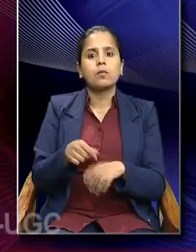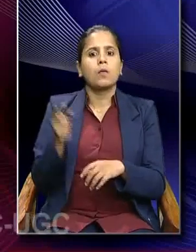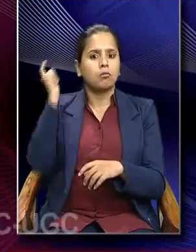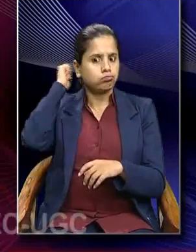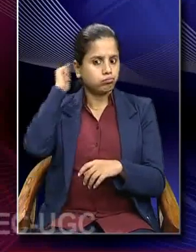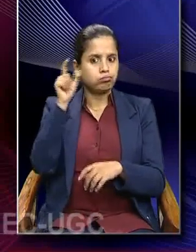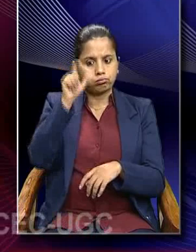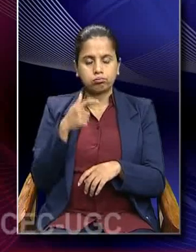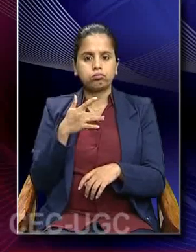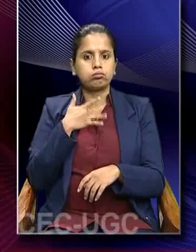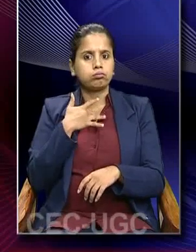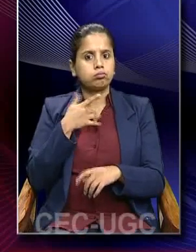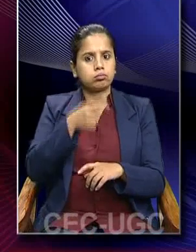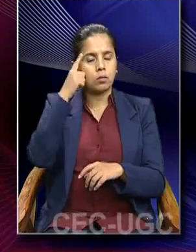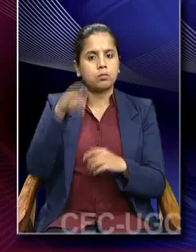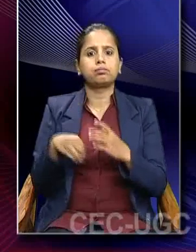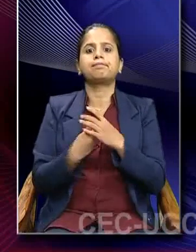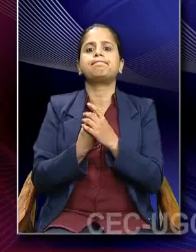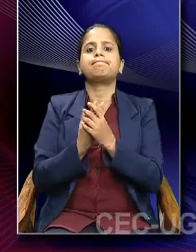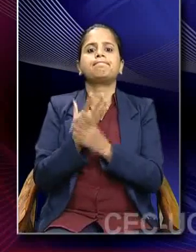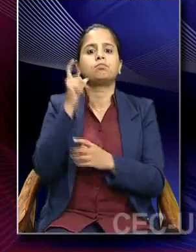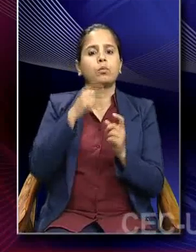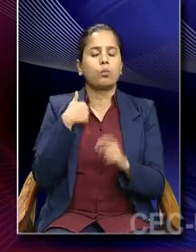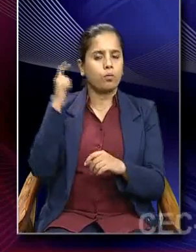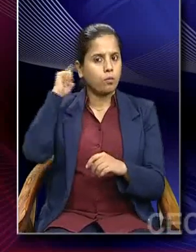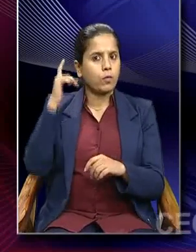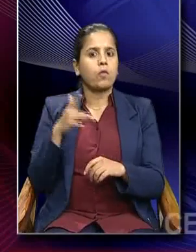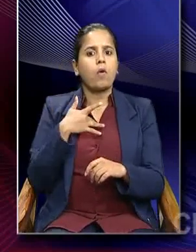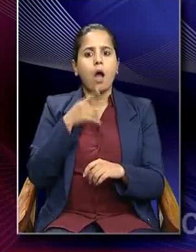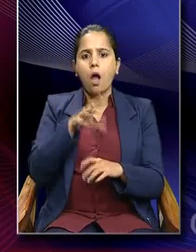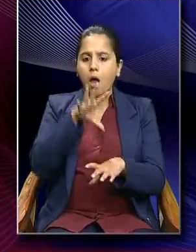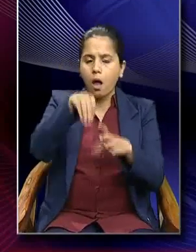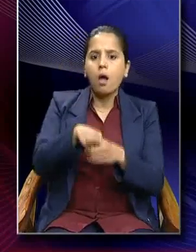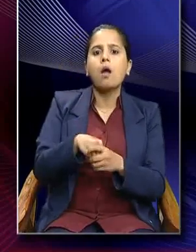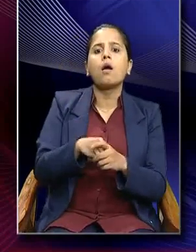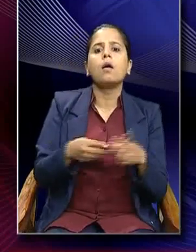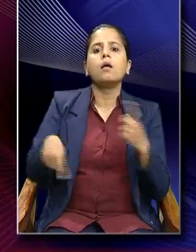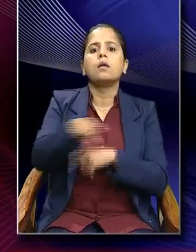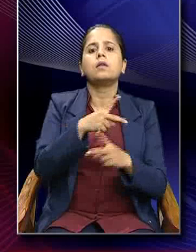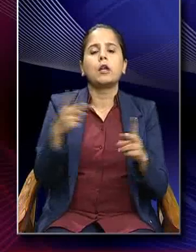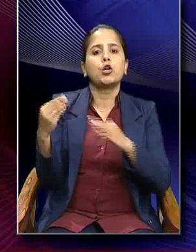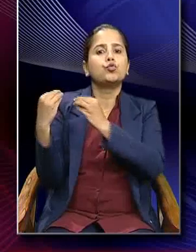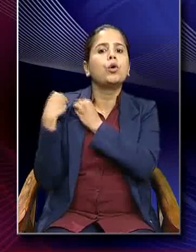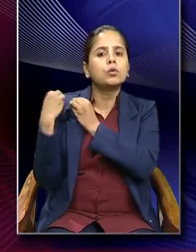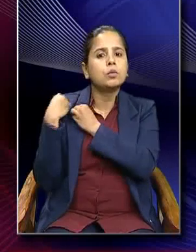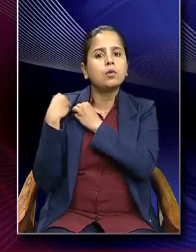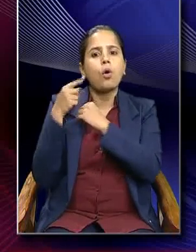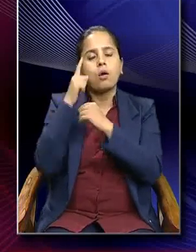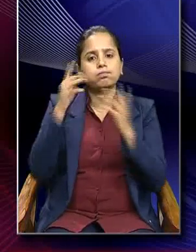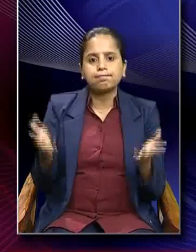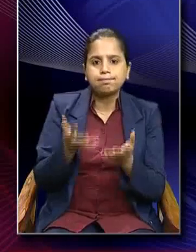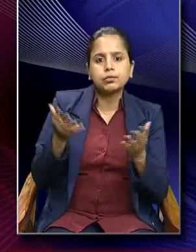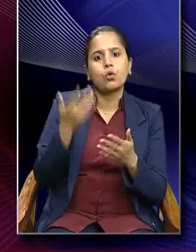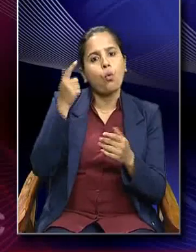consciousness, which is evolved consciousness and which inculcates the responsibility and welfare of